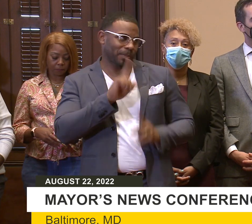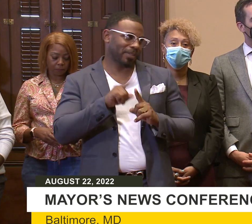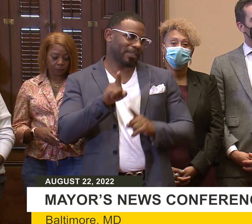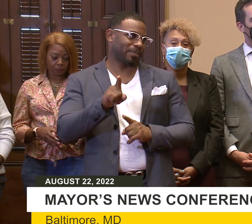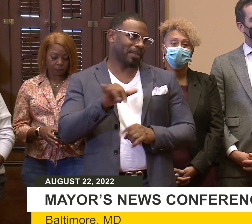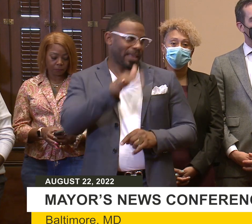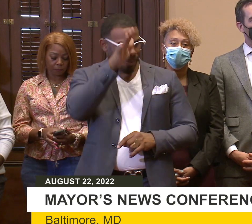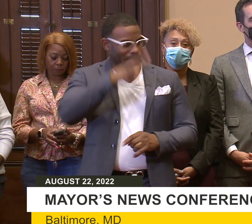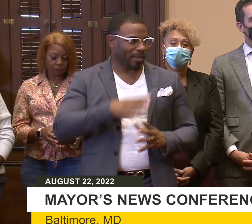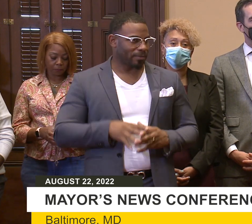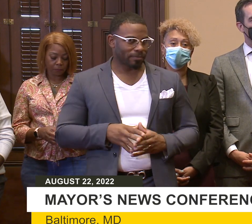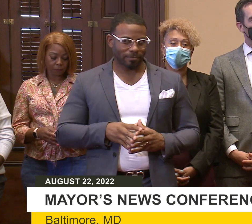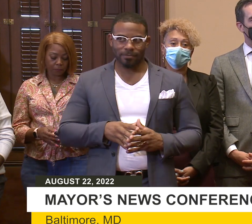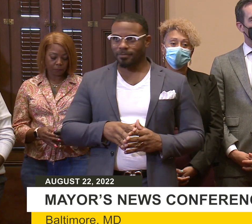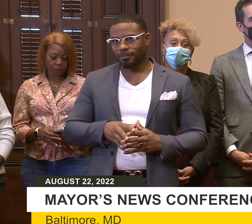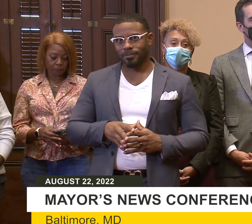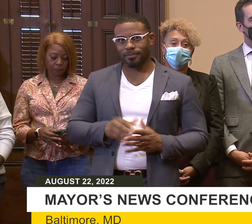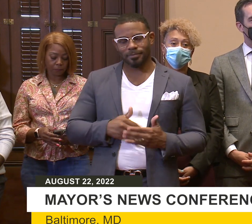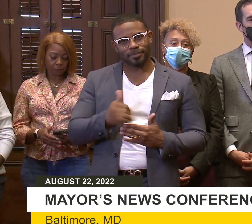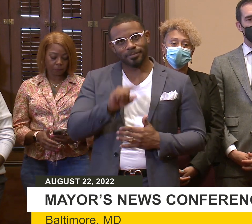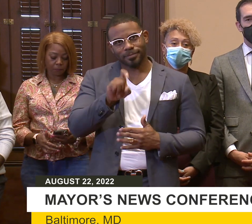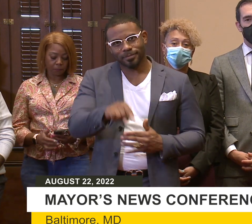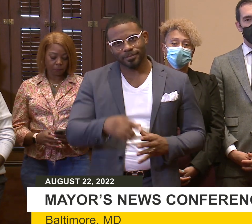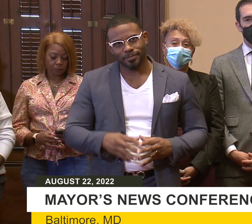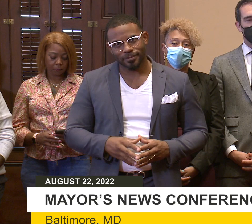speak to him like a man. Next question.